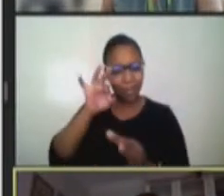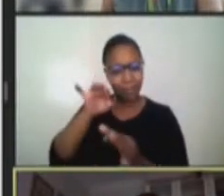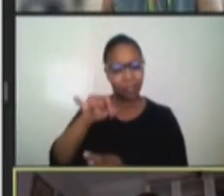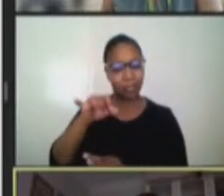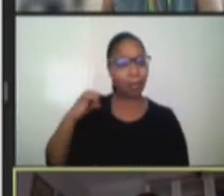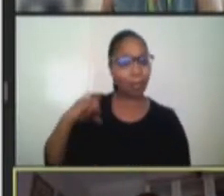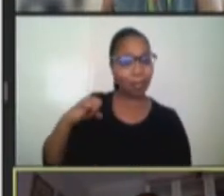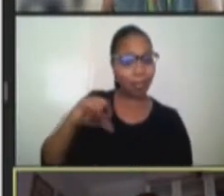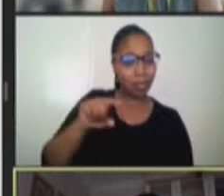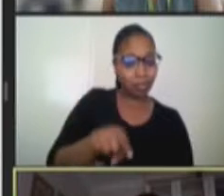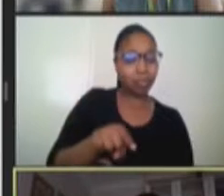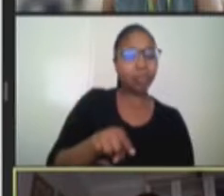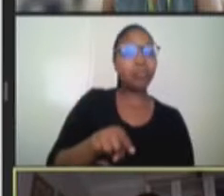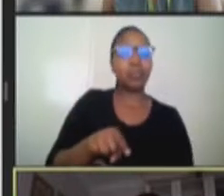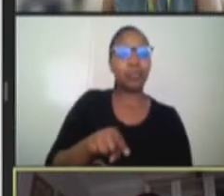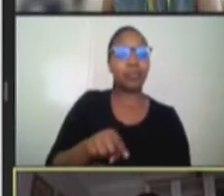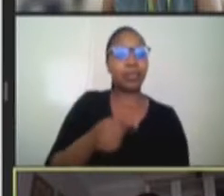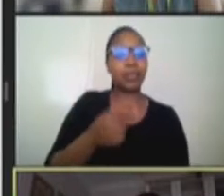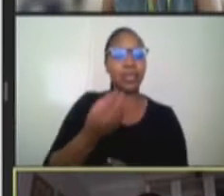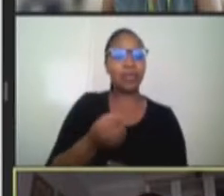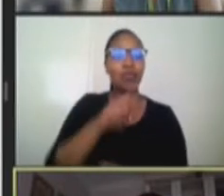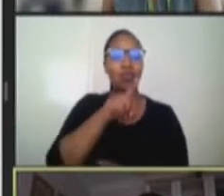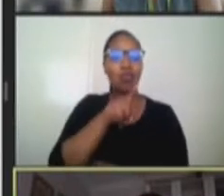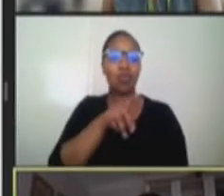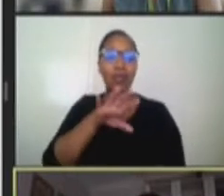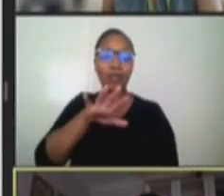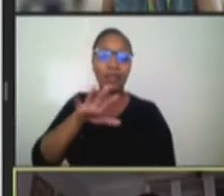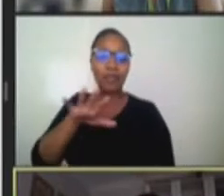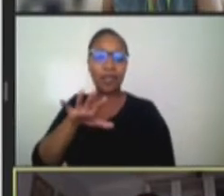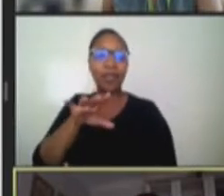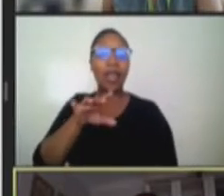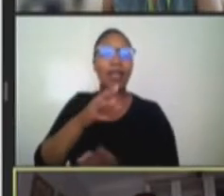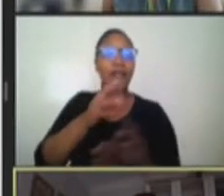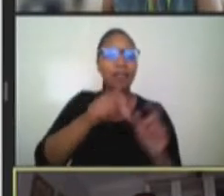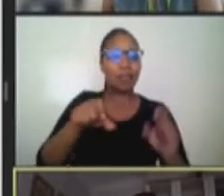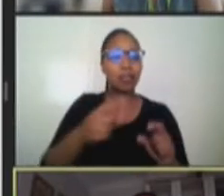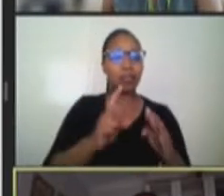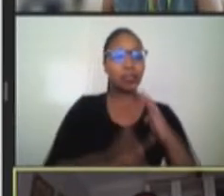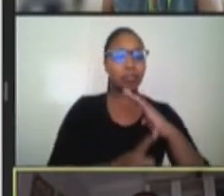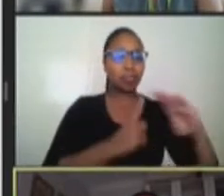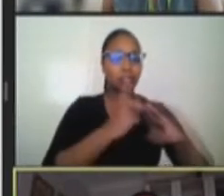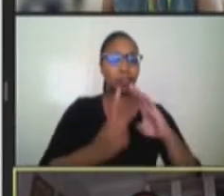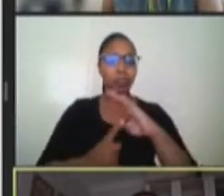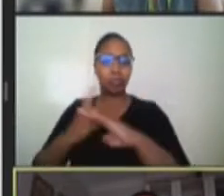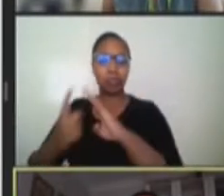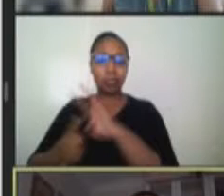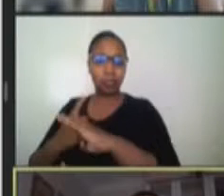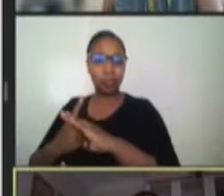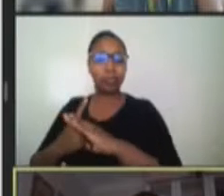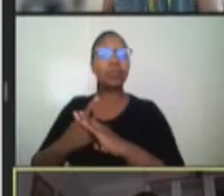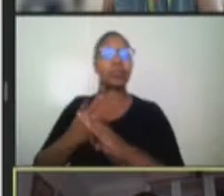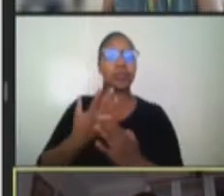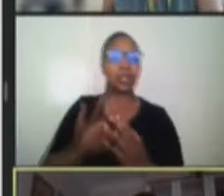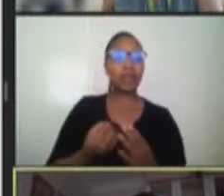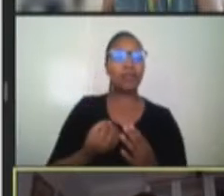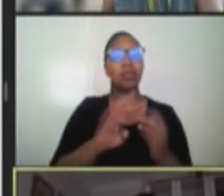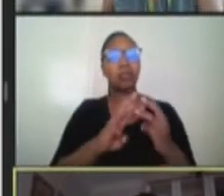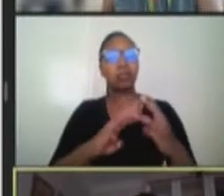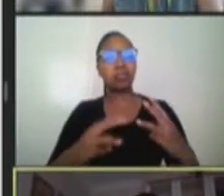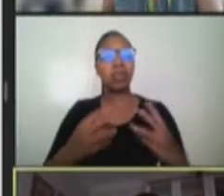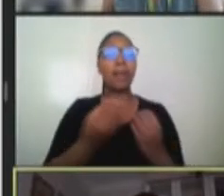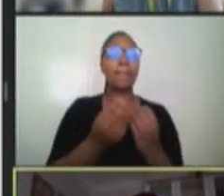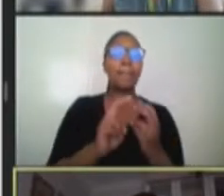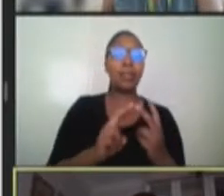about 455 admissions, of 253 in public sector and 202 in the private sector. 8 people